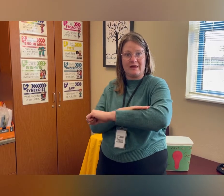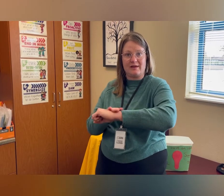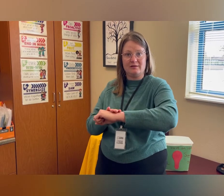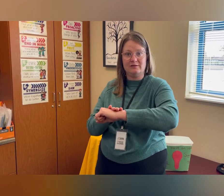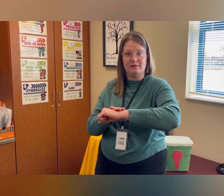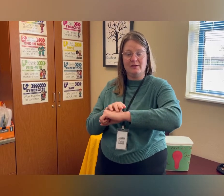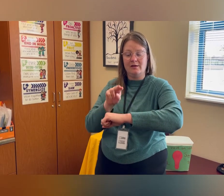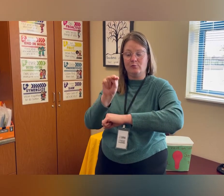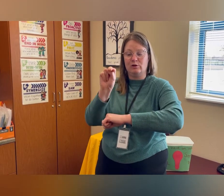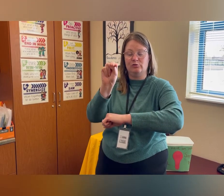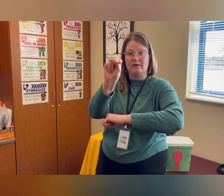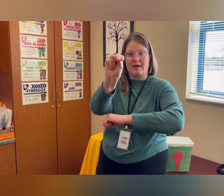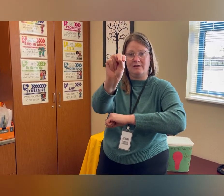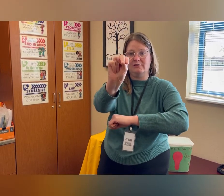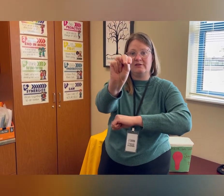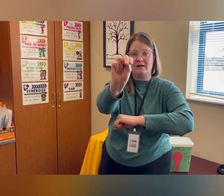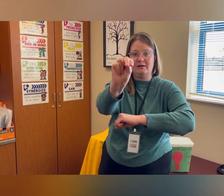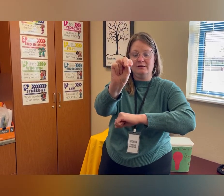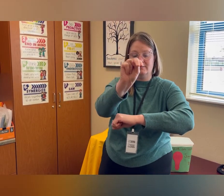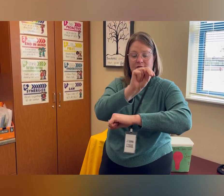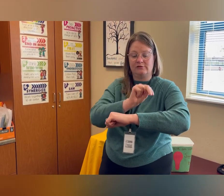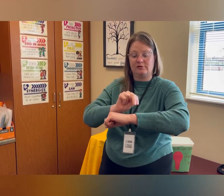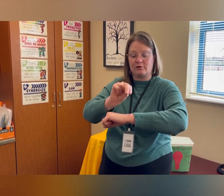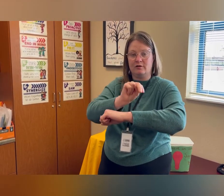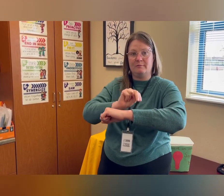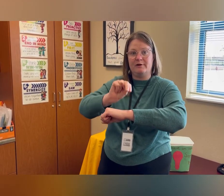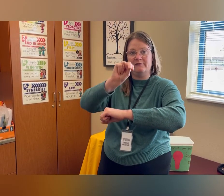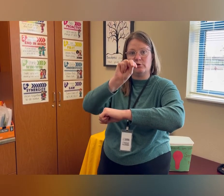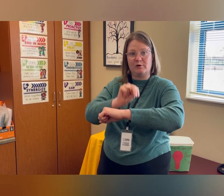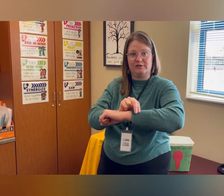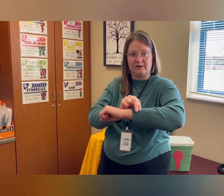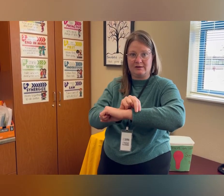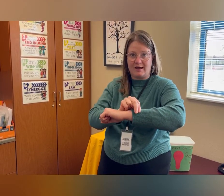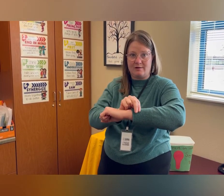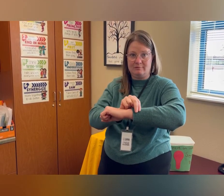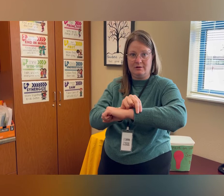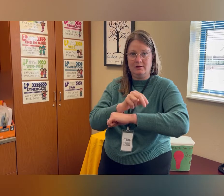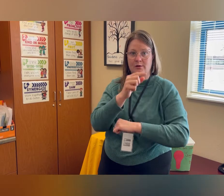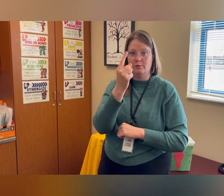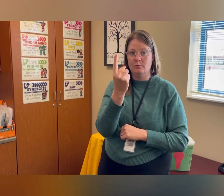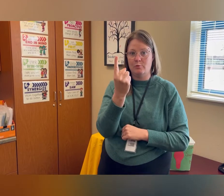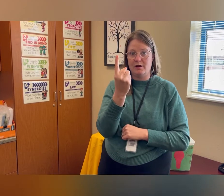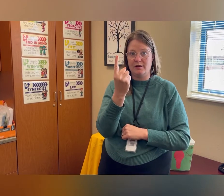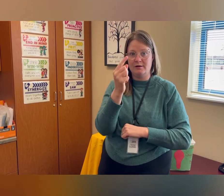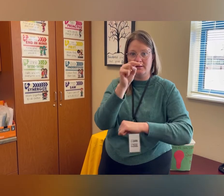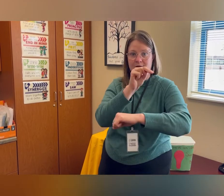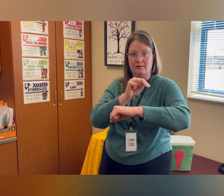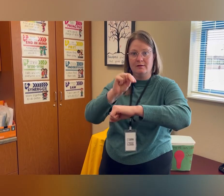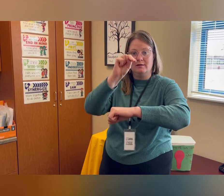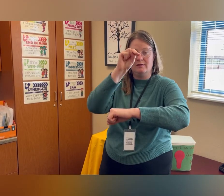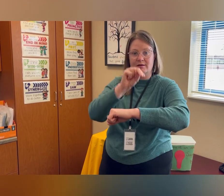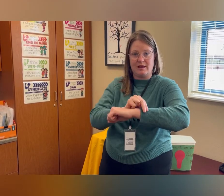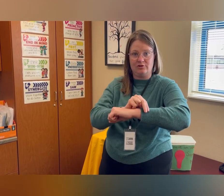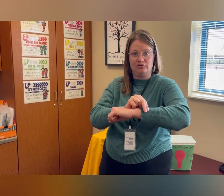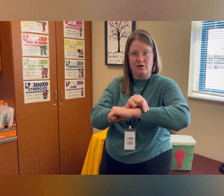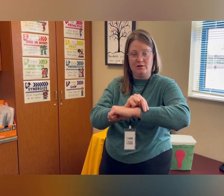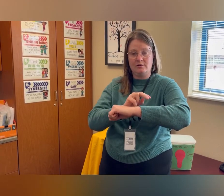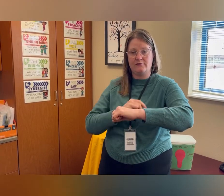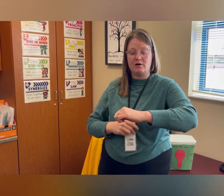land. We do the N sign, circle above your wrist and down. One nation. For